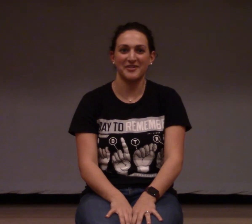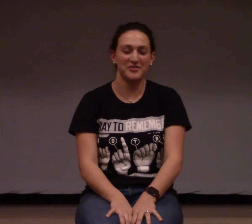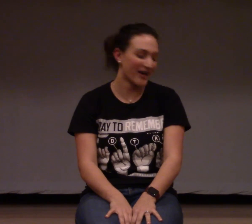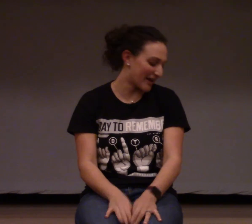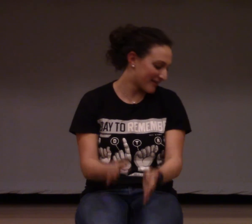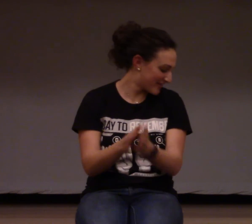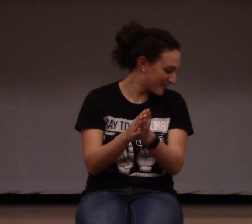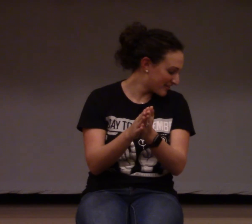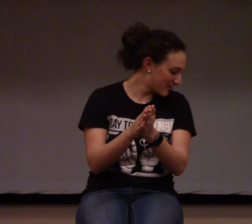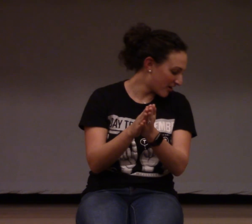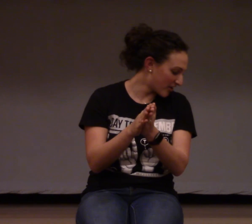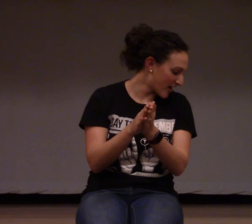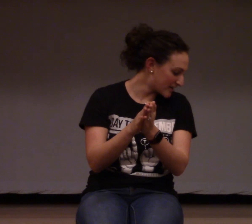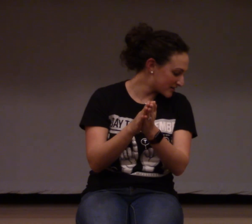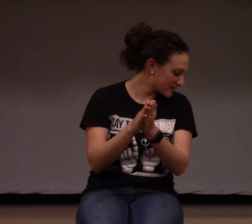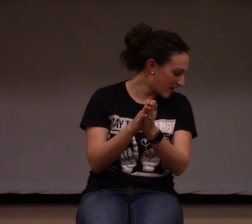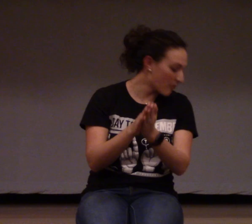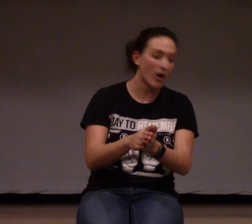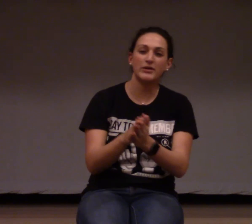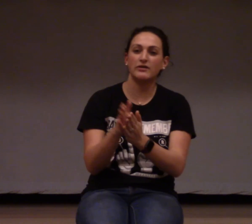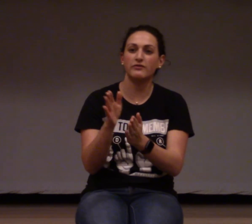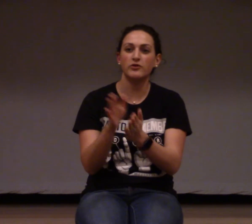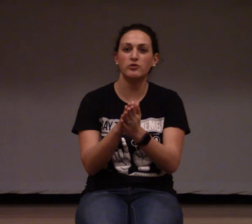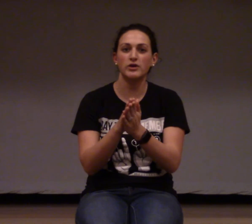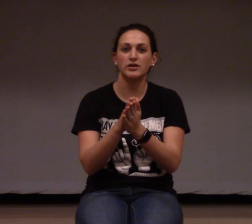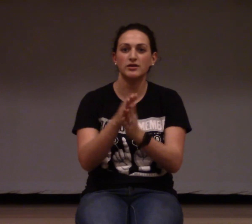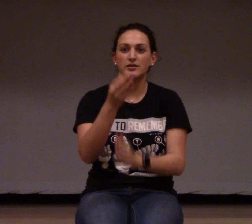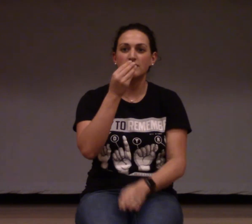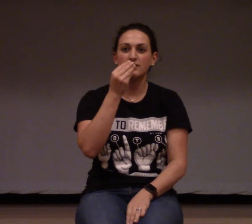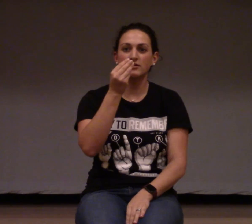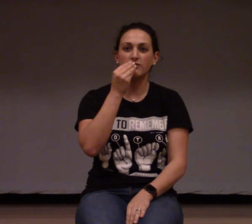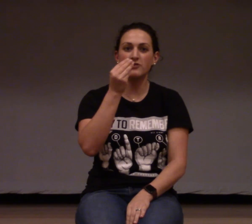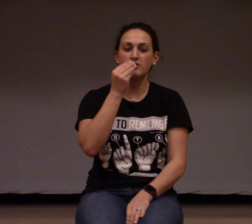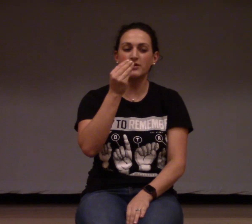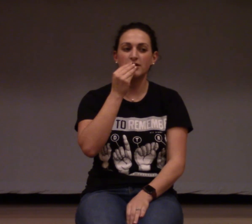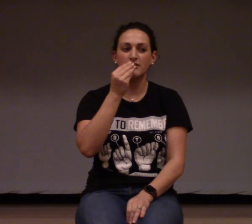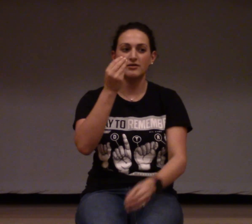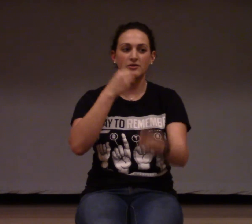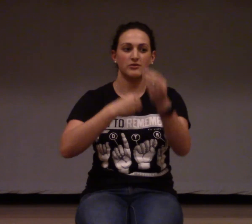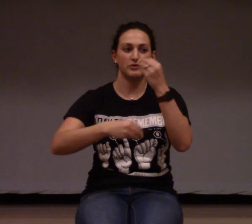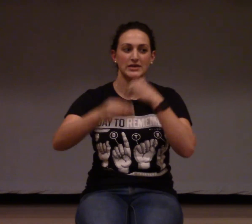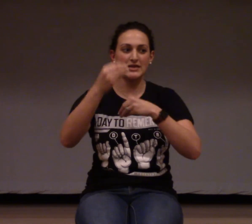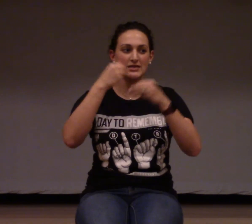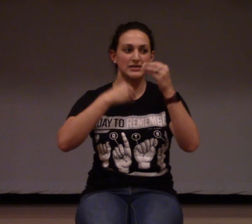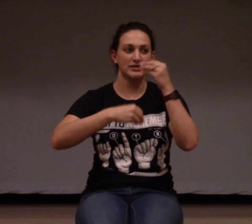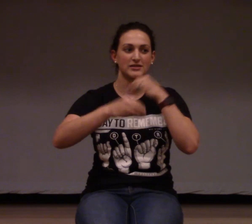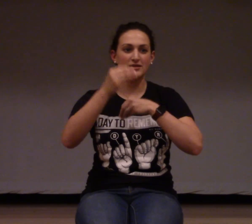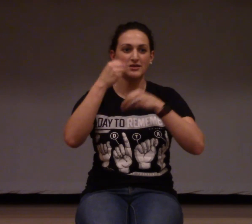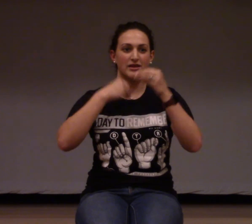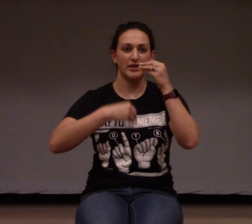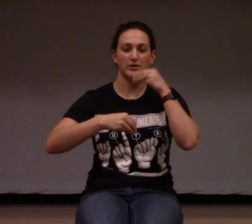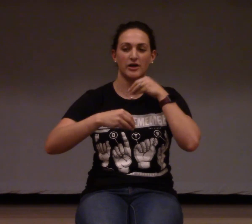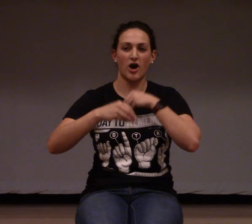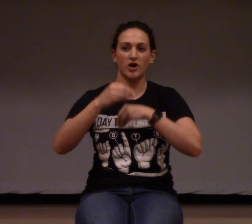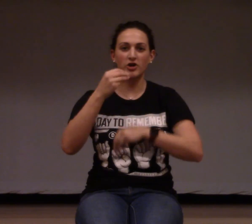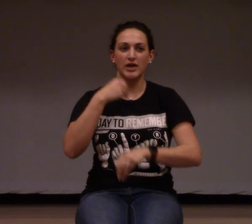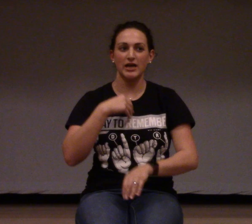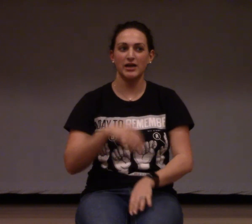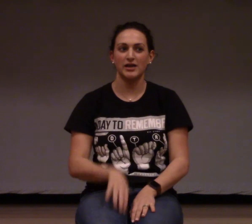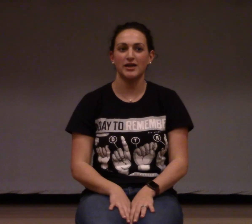Okay. All right. We did food. So food or eat. Then we did hungry.